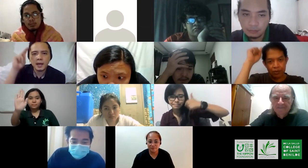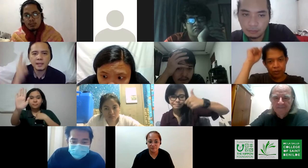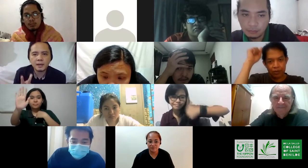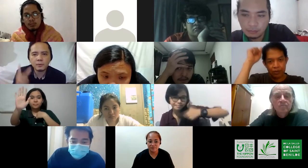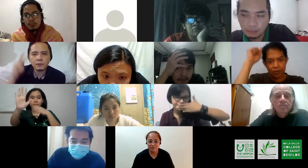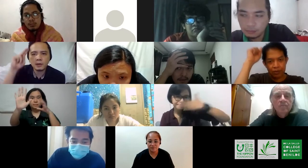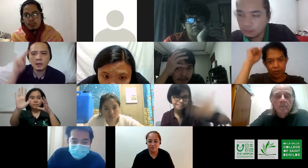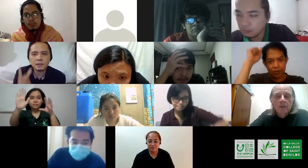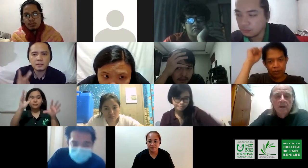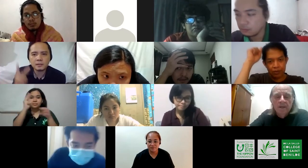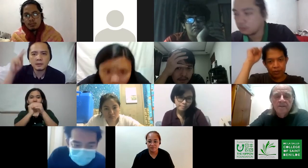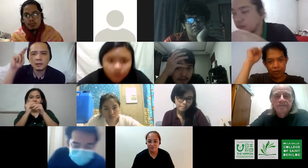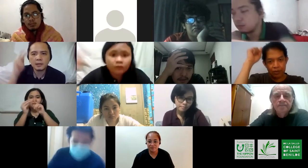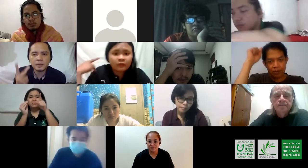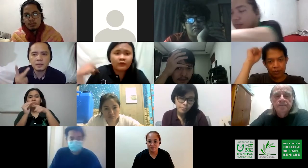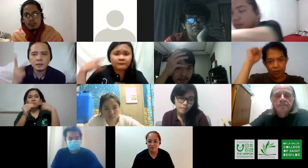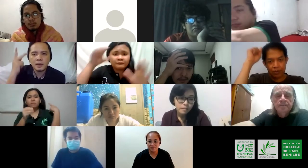Kyla. Yes. Mm-hmm.